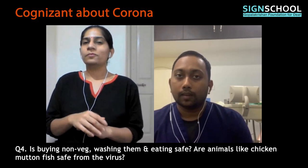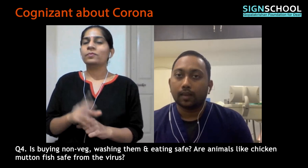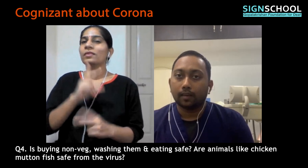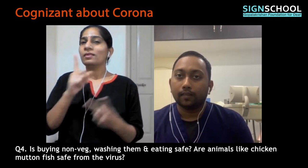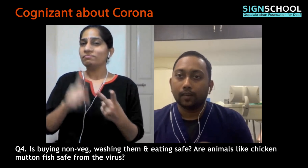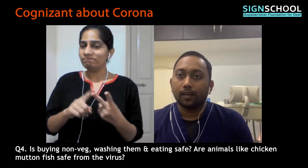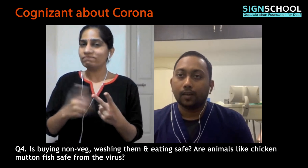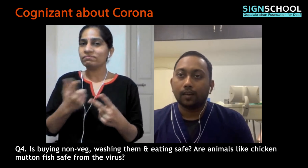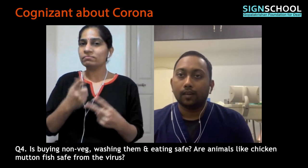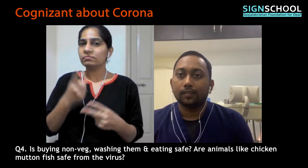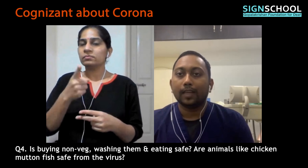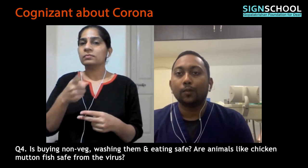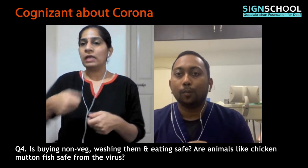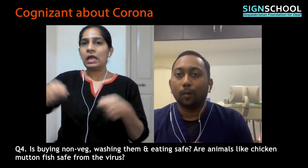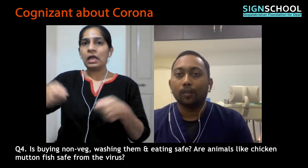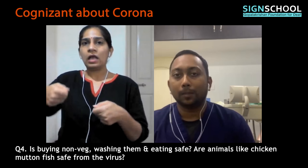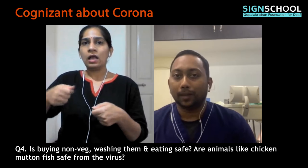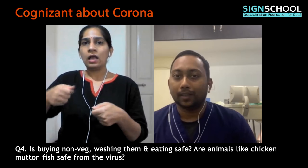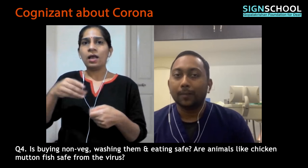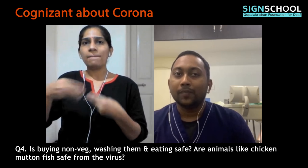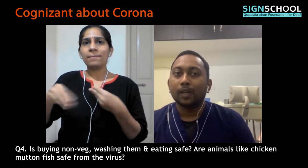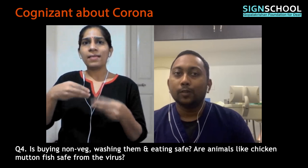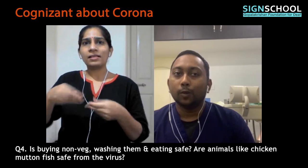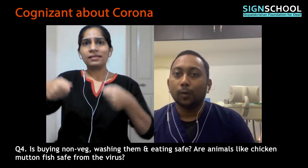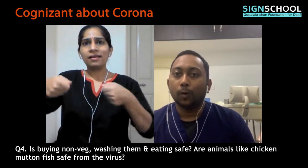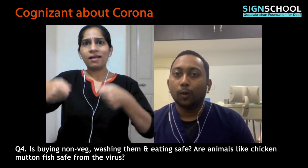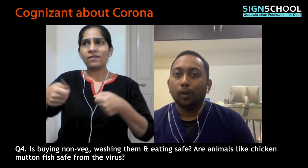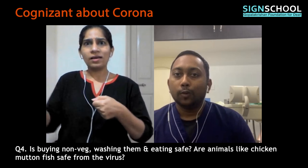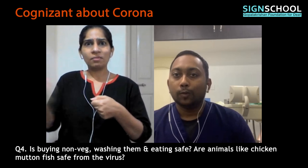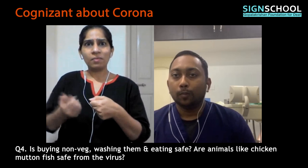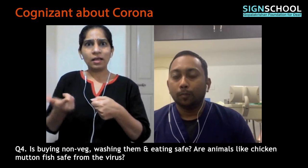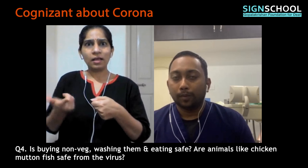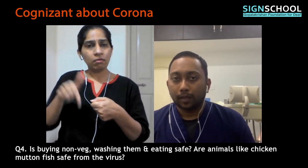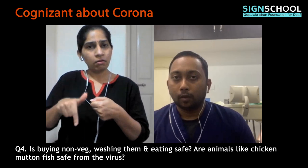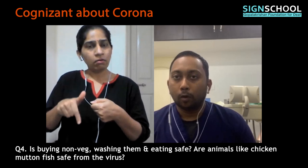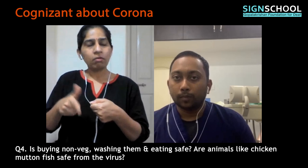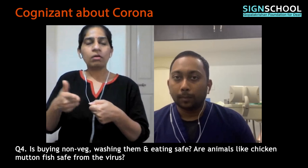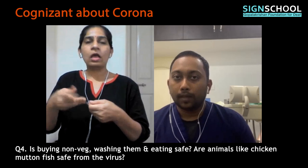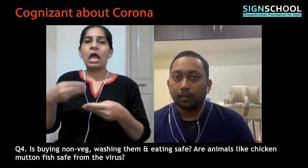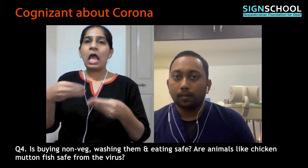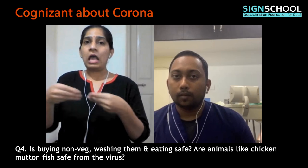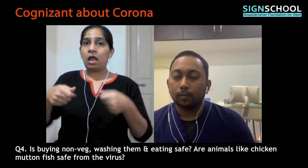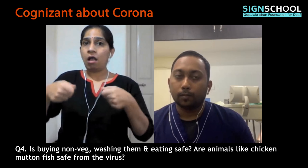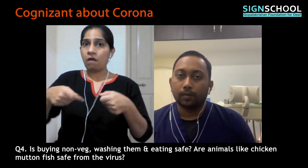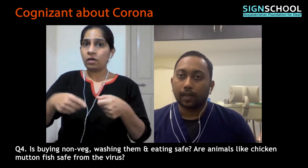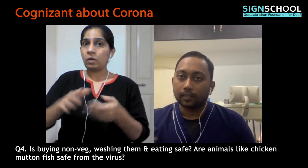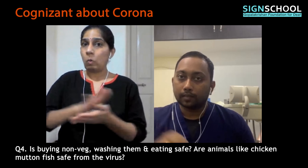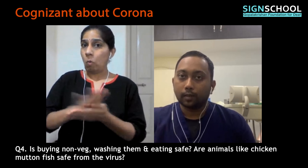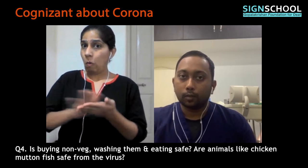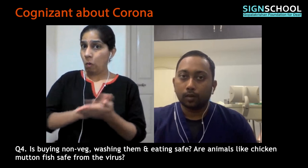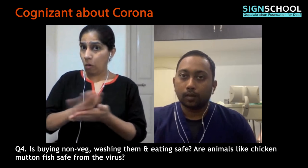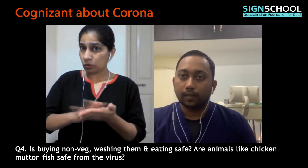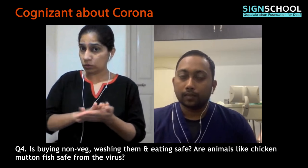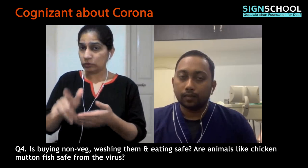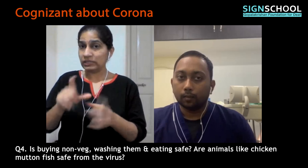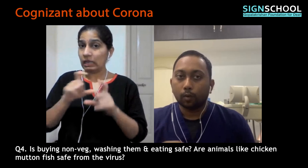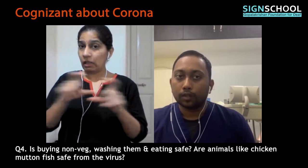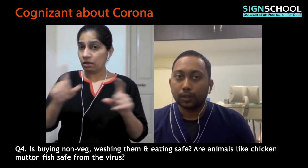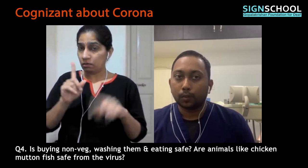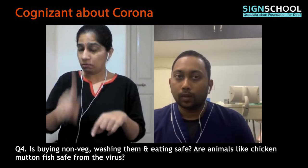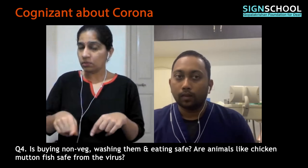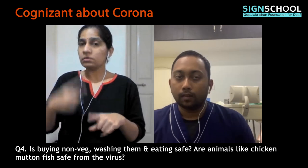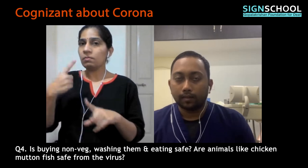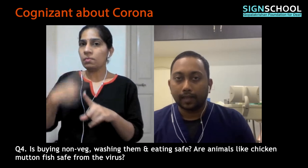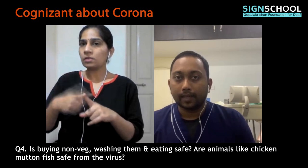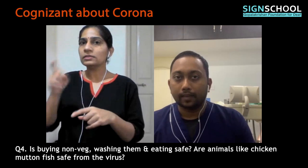the cover that you bought the meat. So you bring home the meat, transfer it to a vessel,